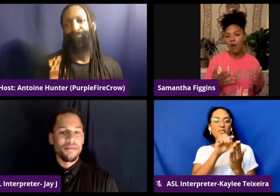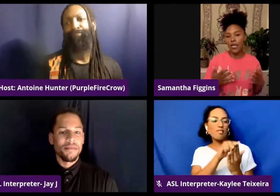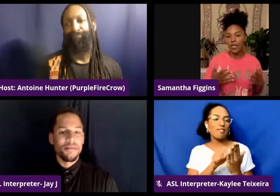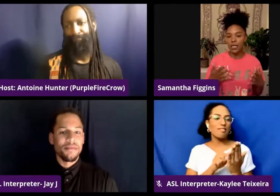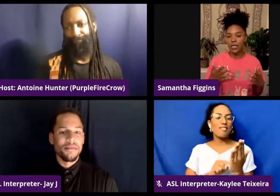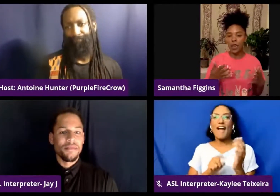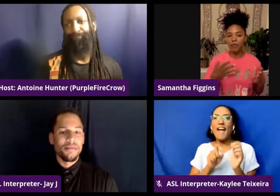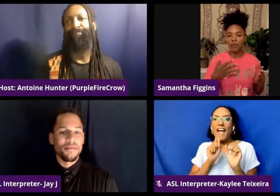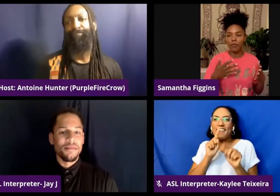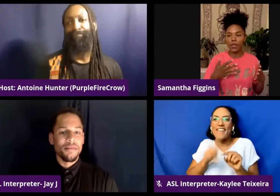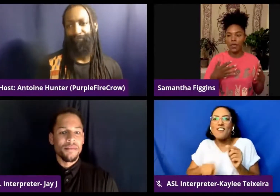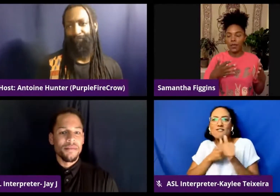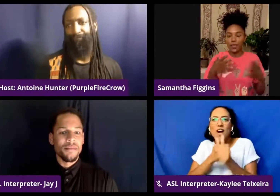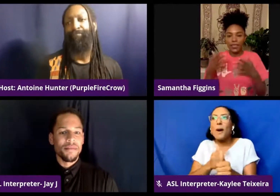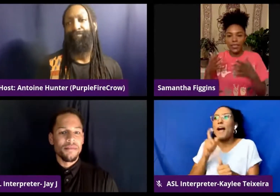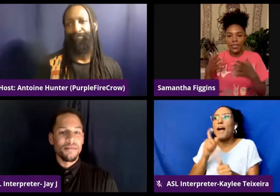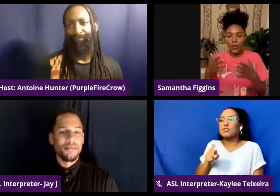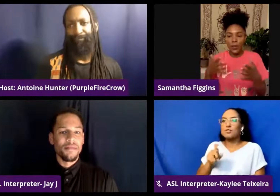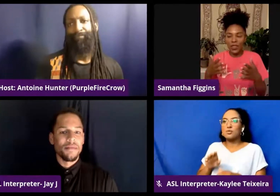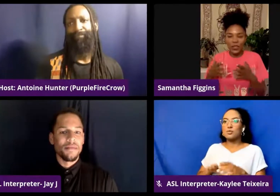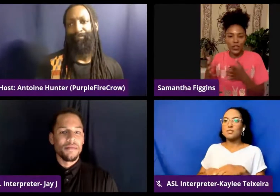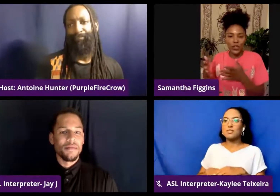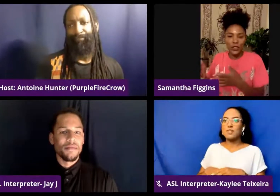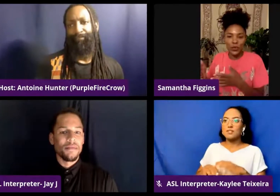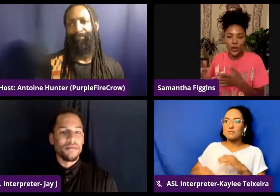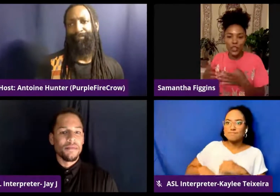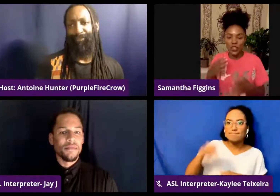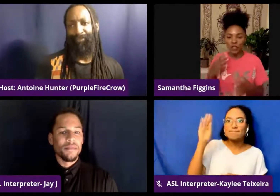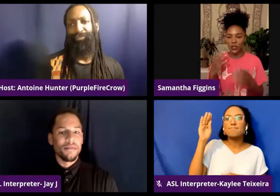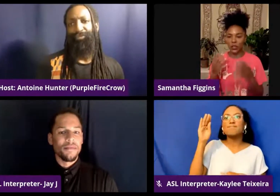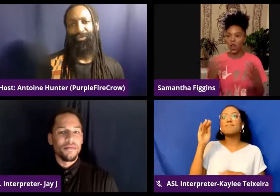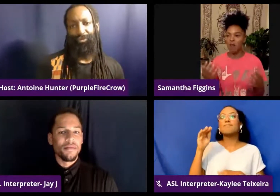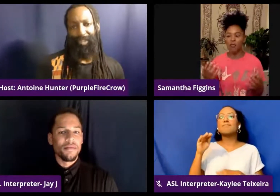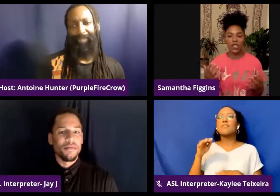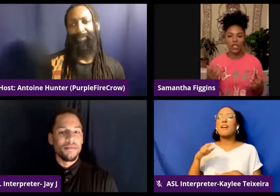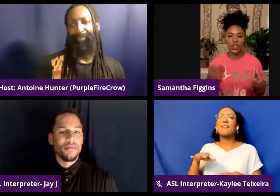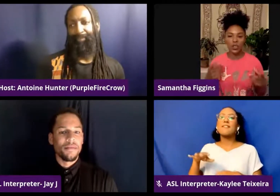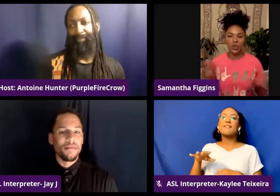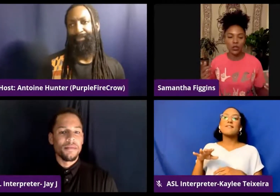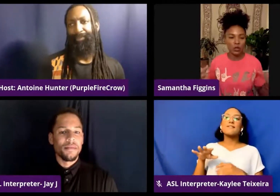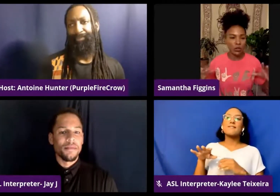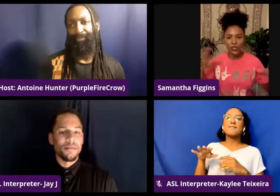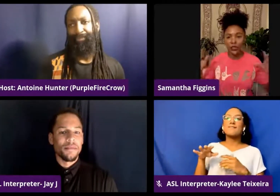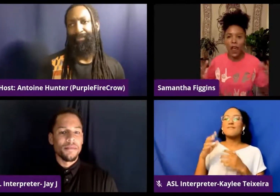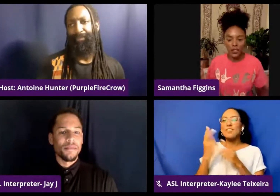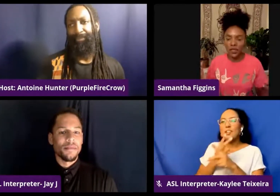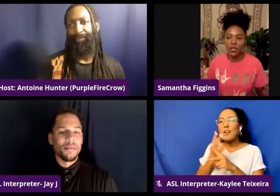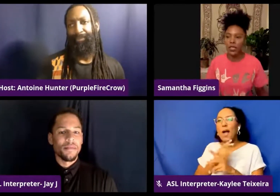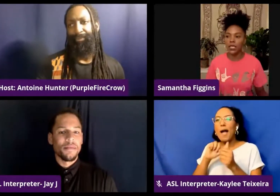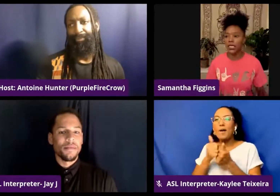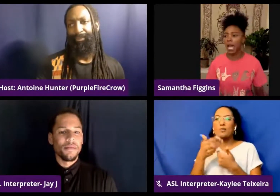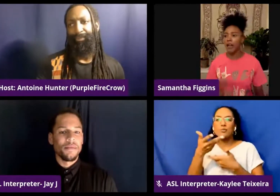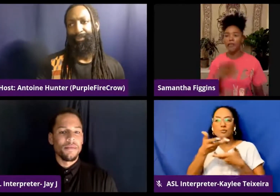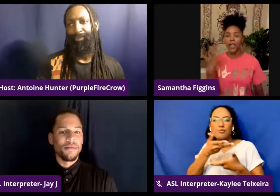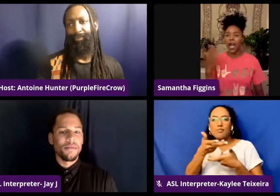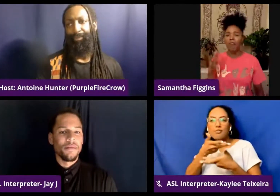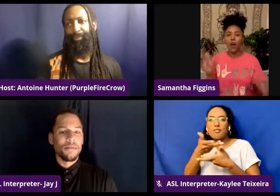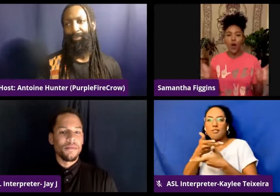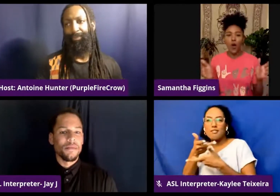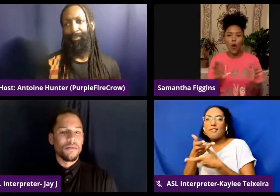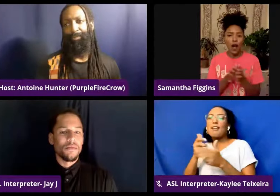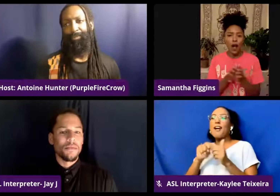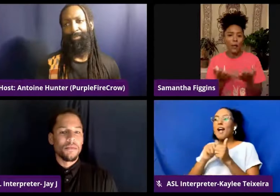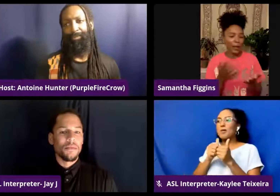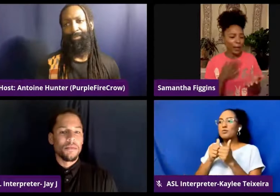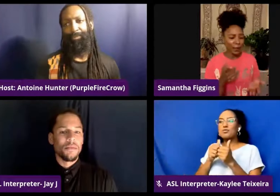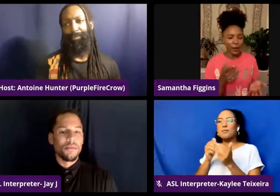my own process of dealing with certain situations, certain conversations, social interactions, and things like that. I feel like I